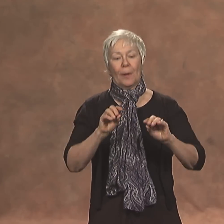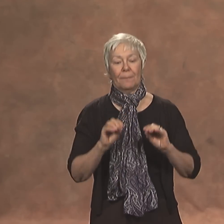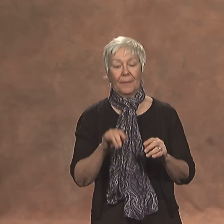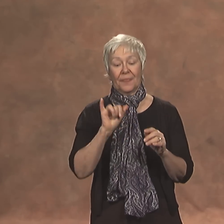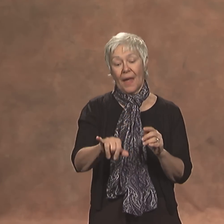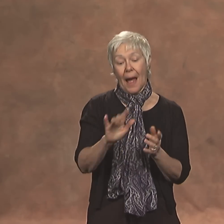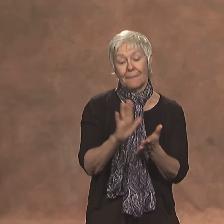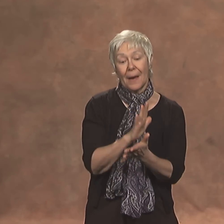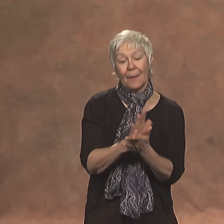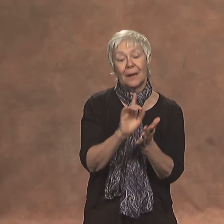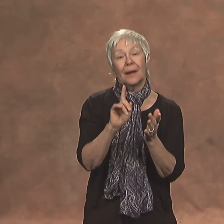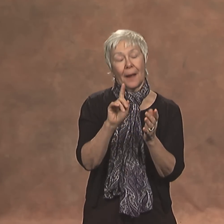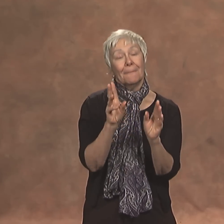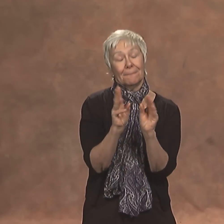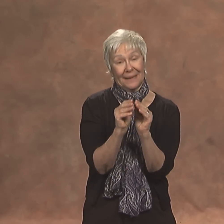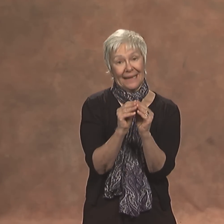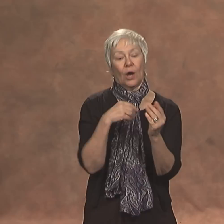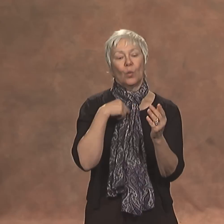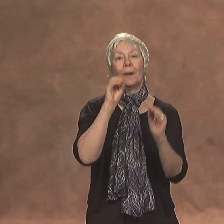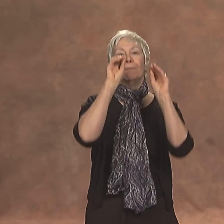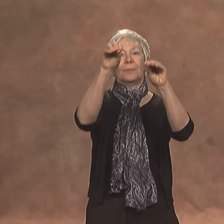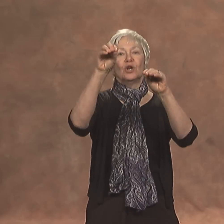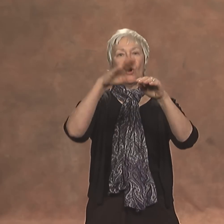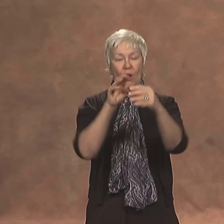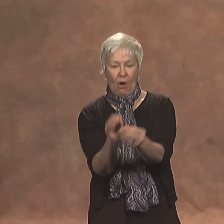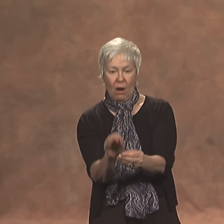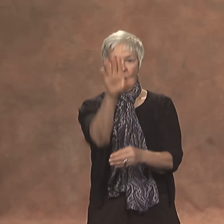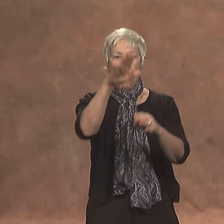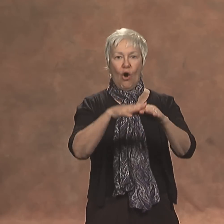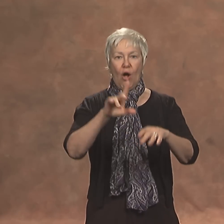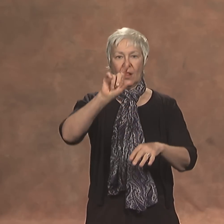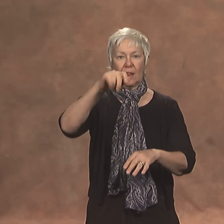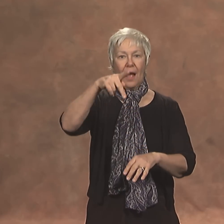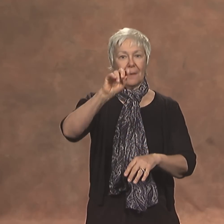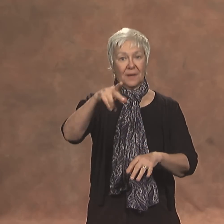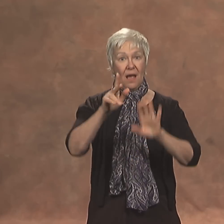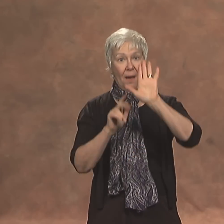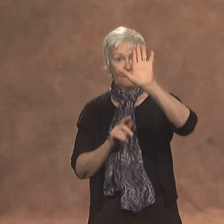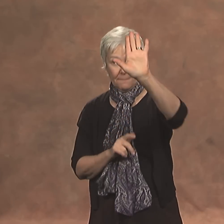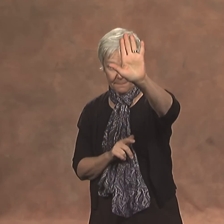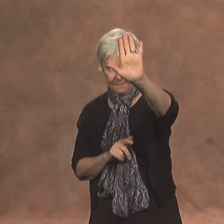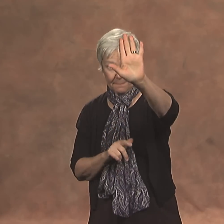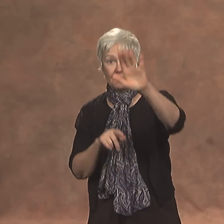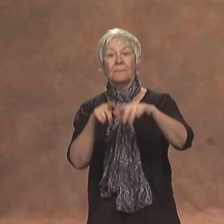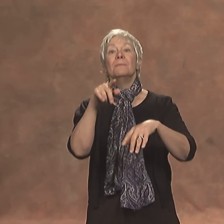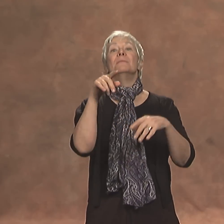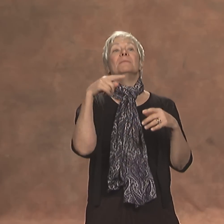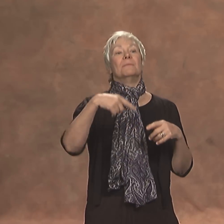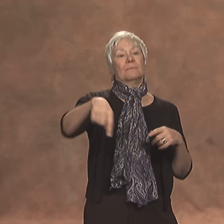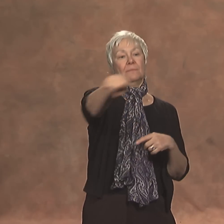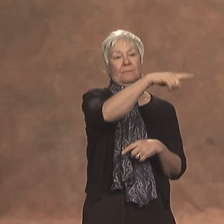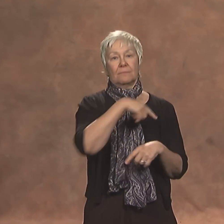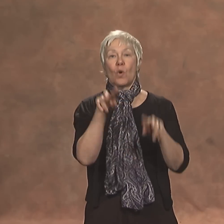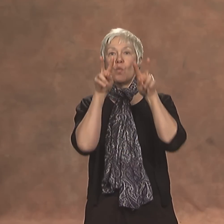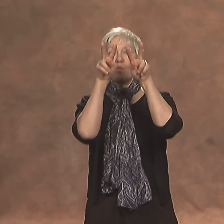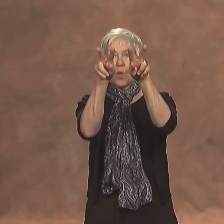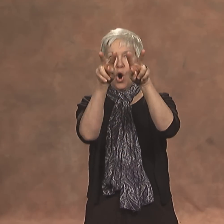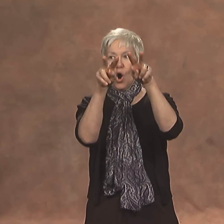often when we have meetings in my department and we have materials that we actually need to look at, we have agreed that we project the